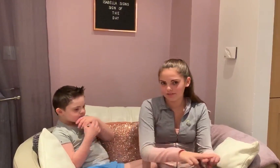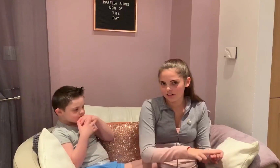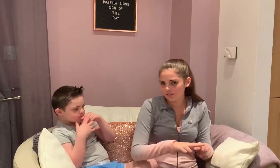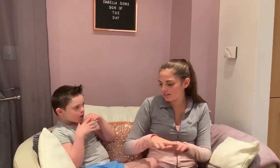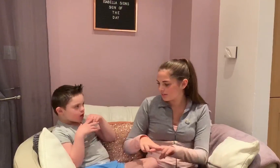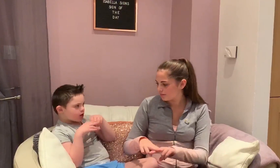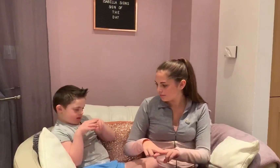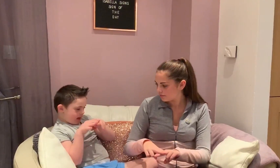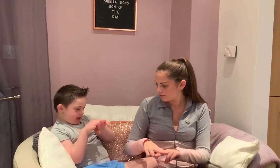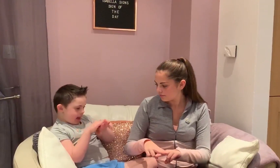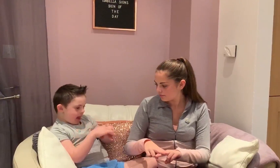Family Fund.